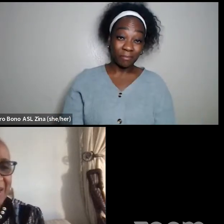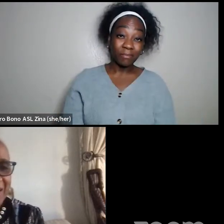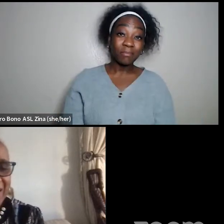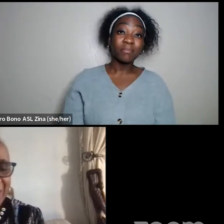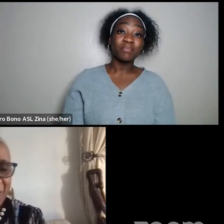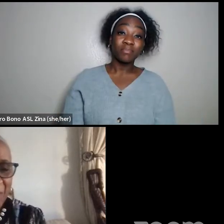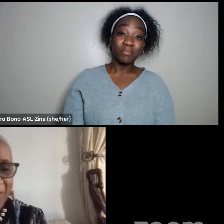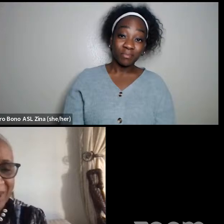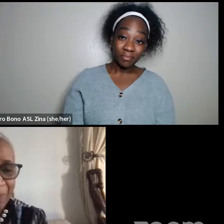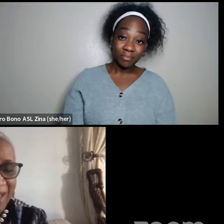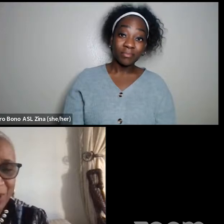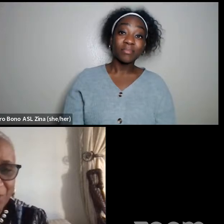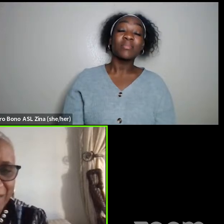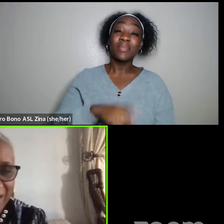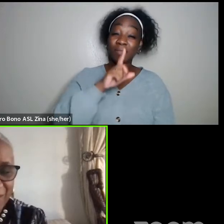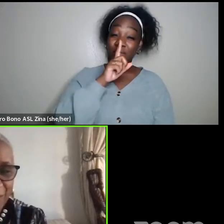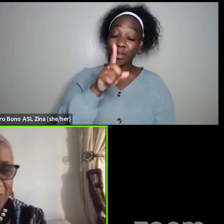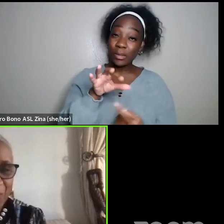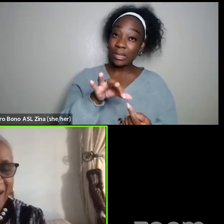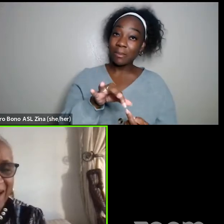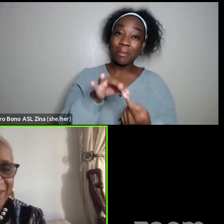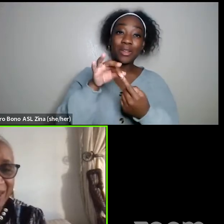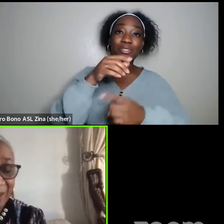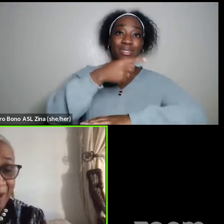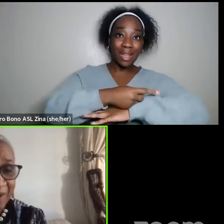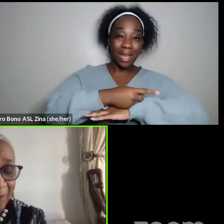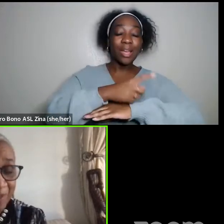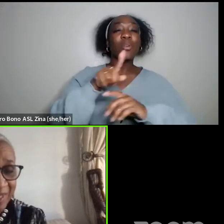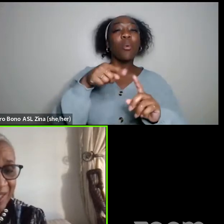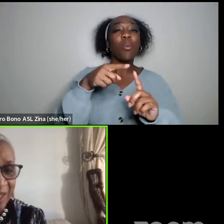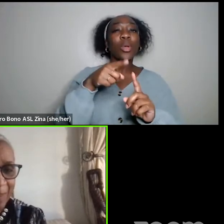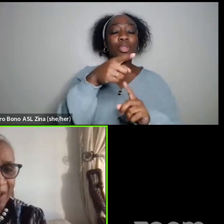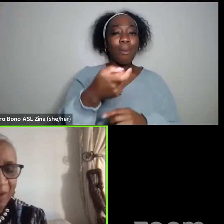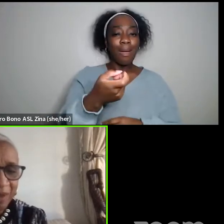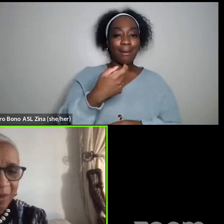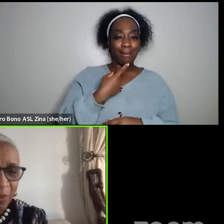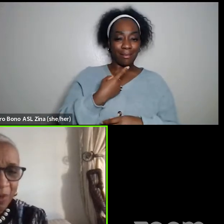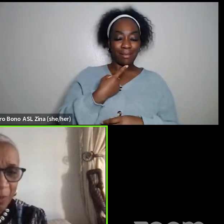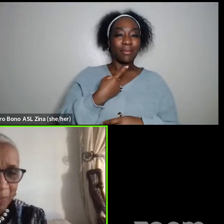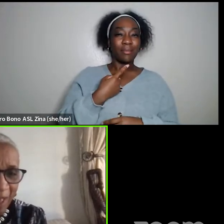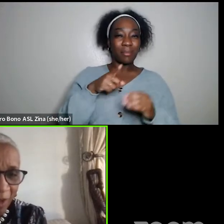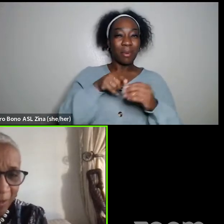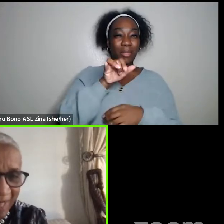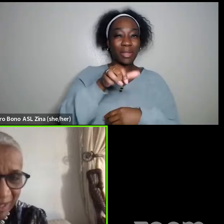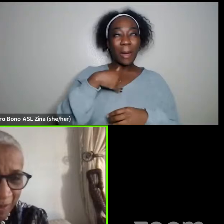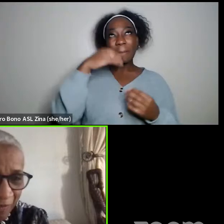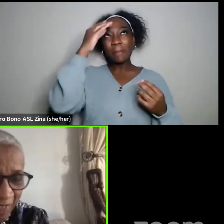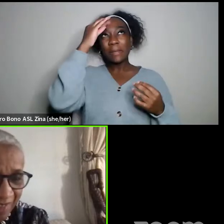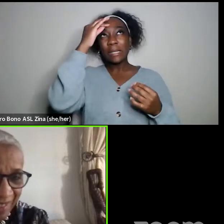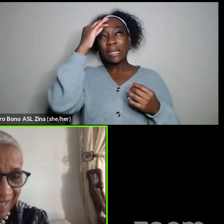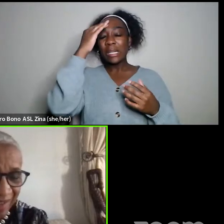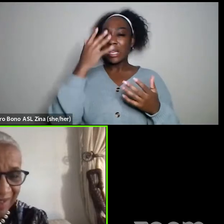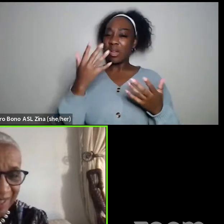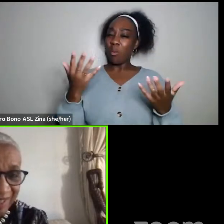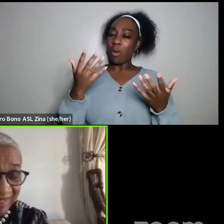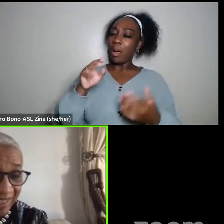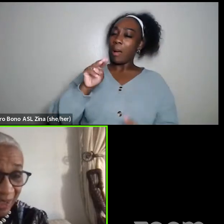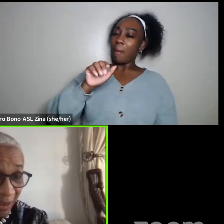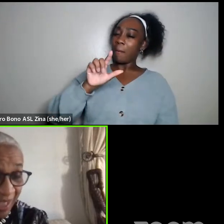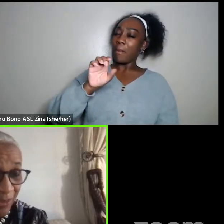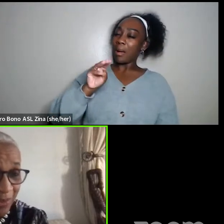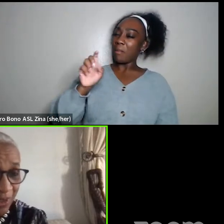So Really? it's a very special day. So when you were asking about it, I was thinking about what would Malcolm X be feeling on